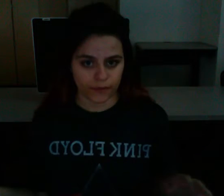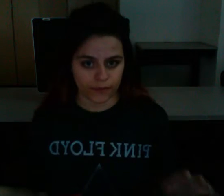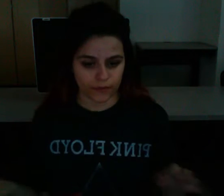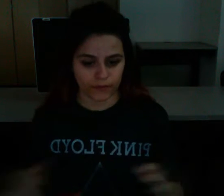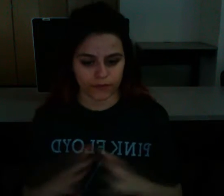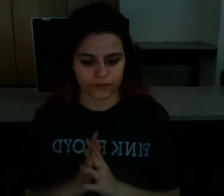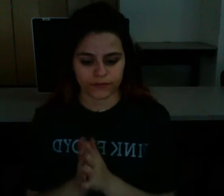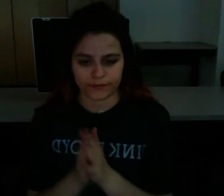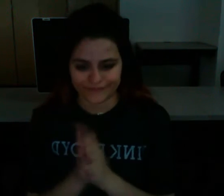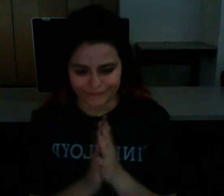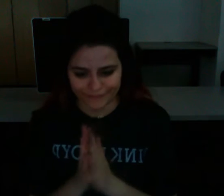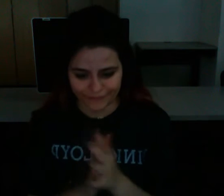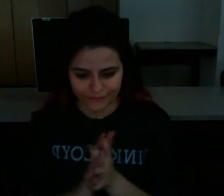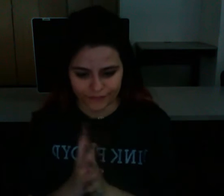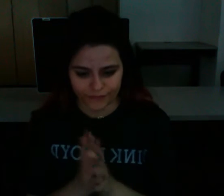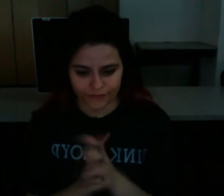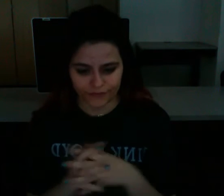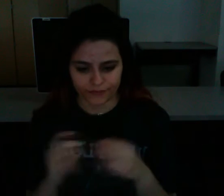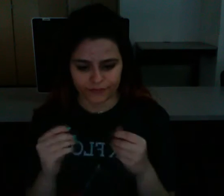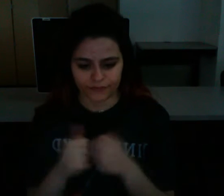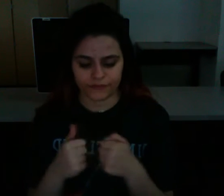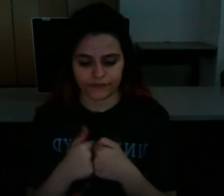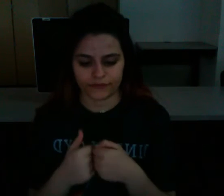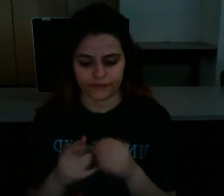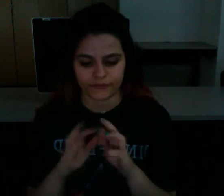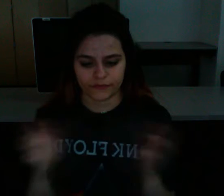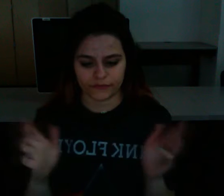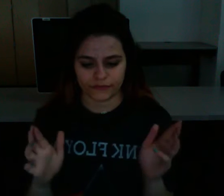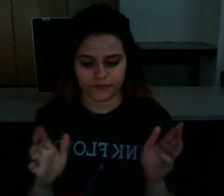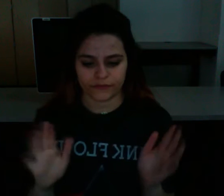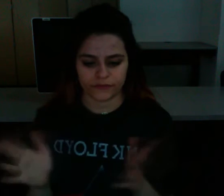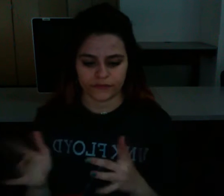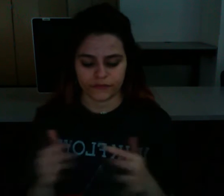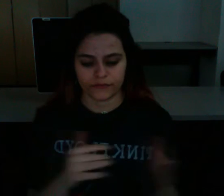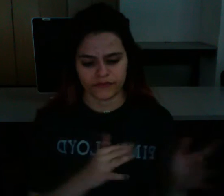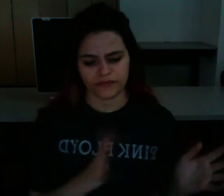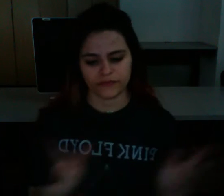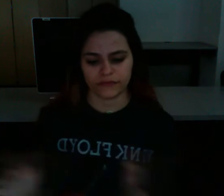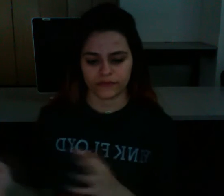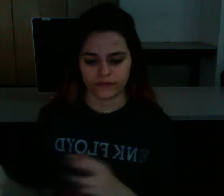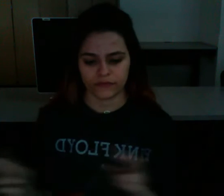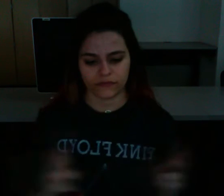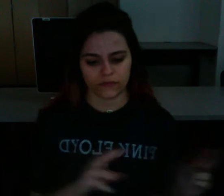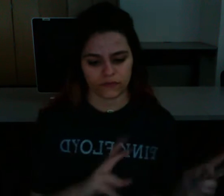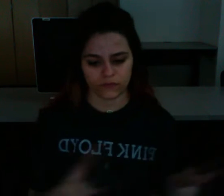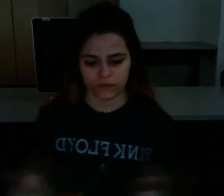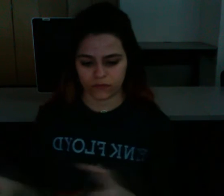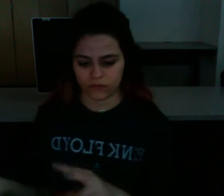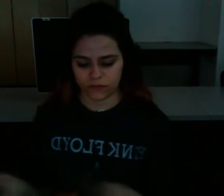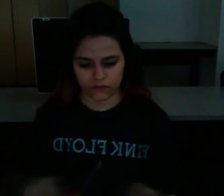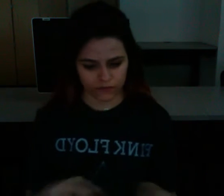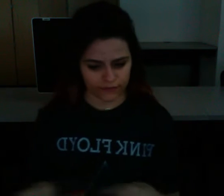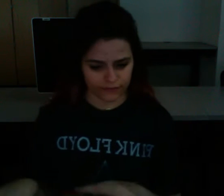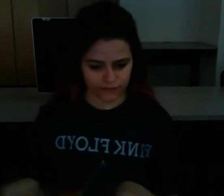Pathfinder effects is one that's called Trap. And if you have spent any time in printing, you'll know that trapping has to